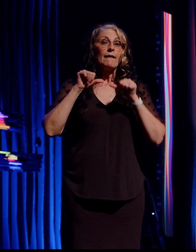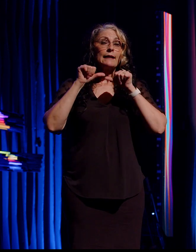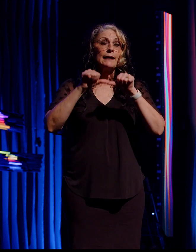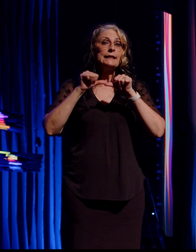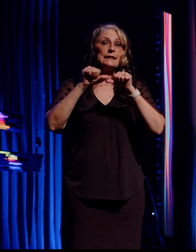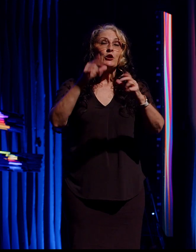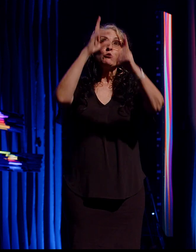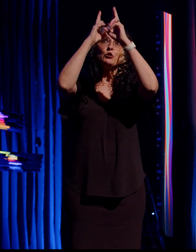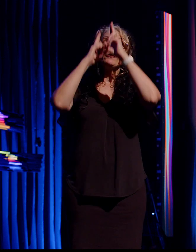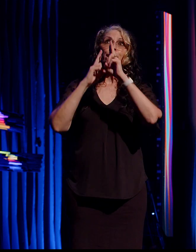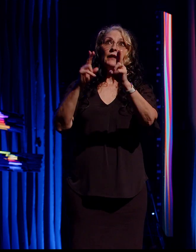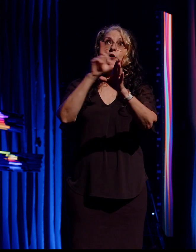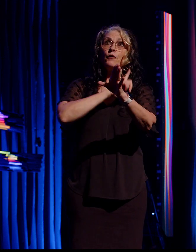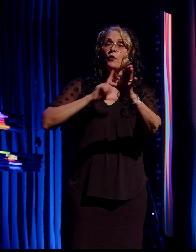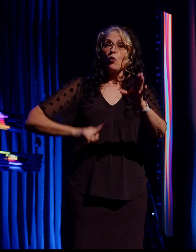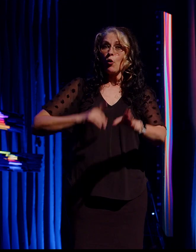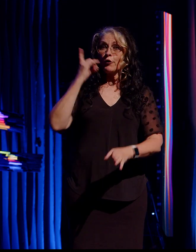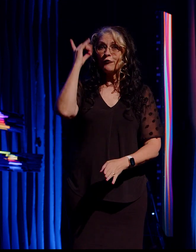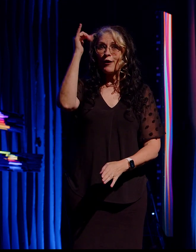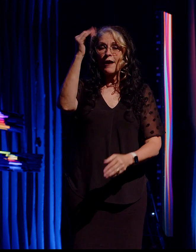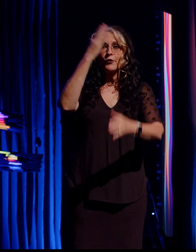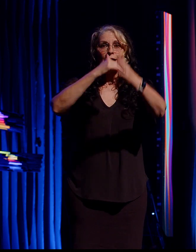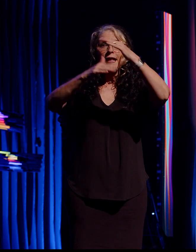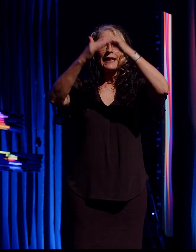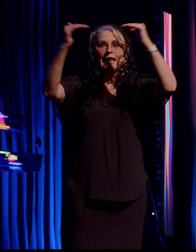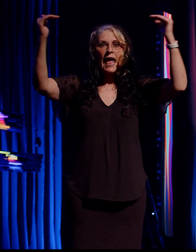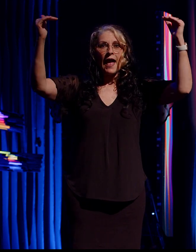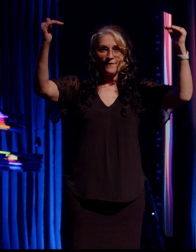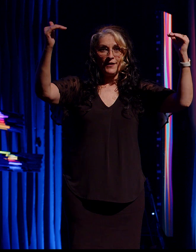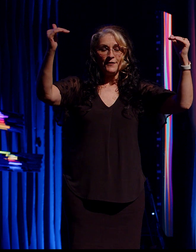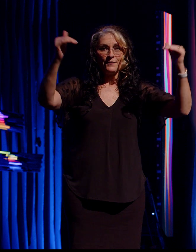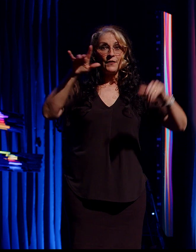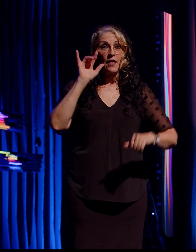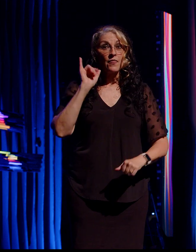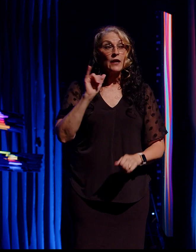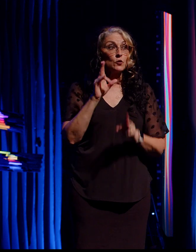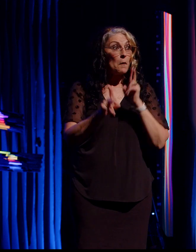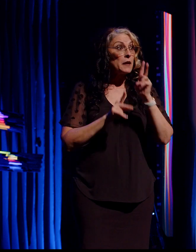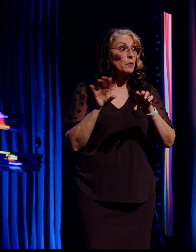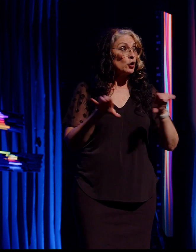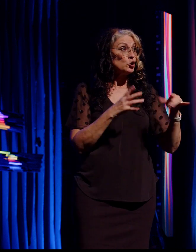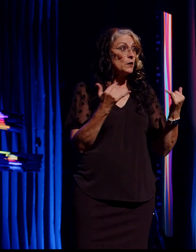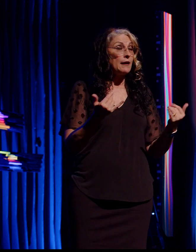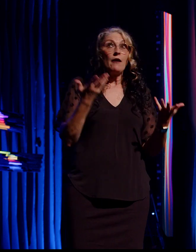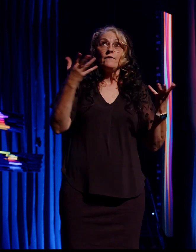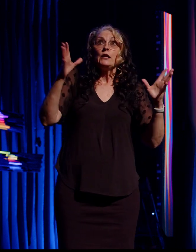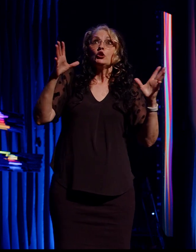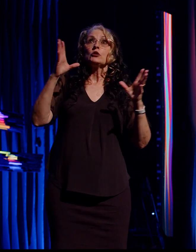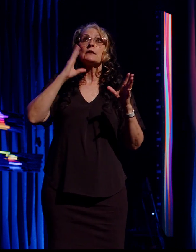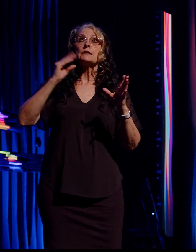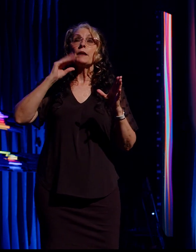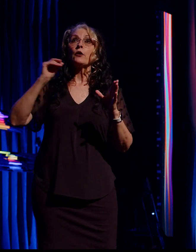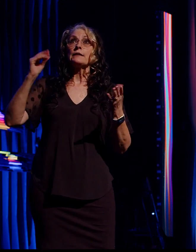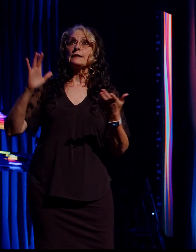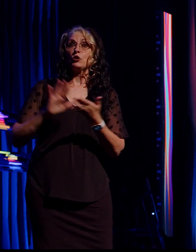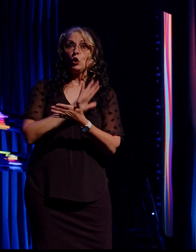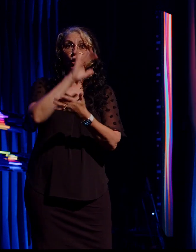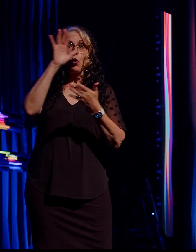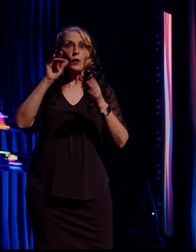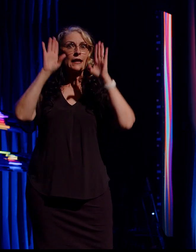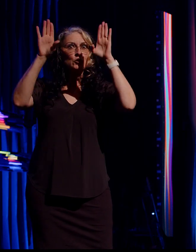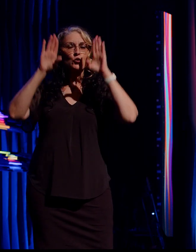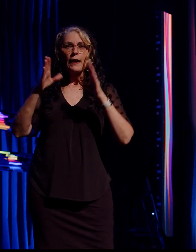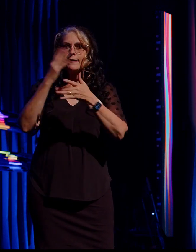continue to fear the Lord forever in heaven. Because that's what people are doing in heaven. They've experienced his glory. They've experienced his